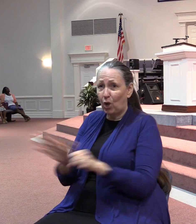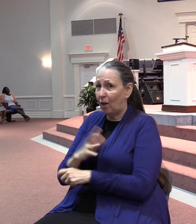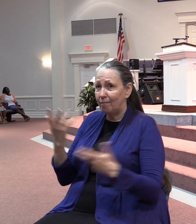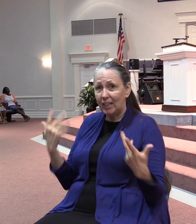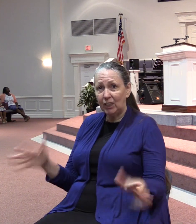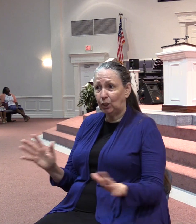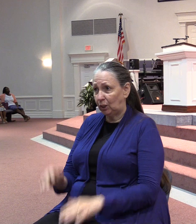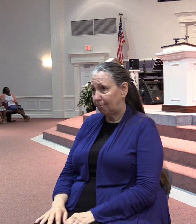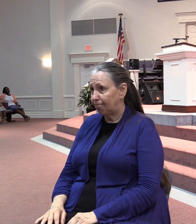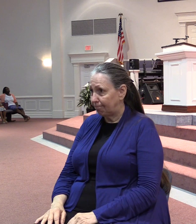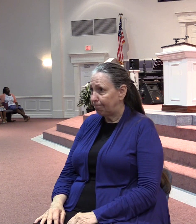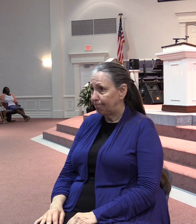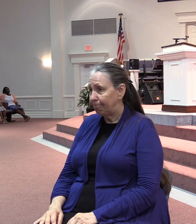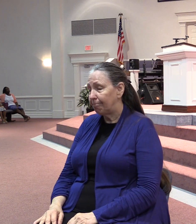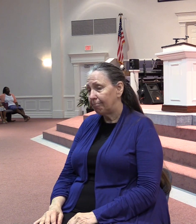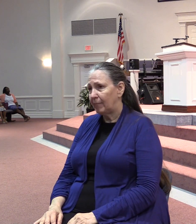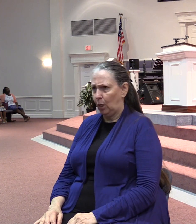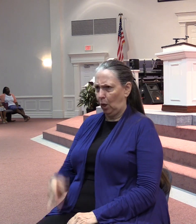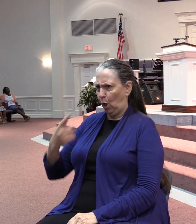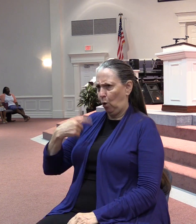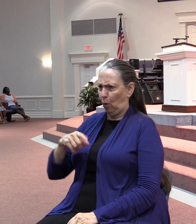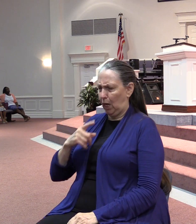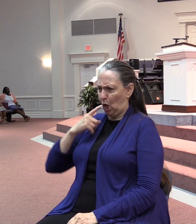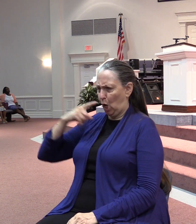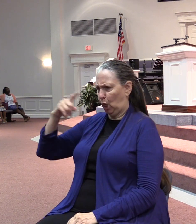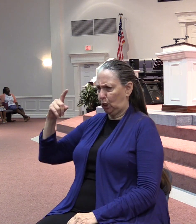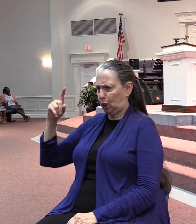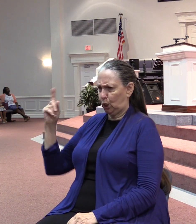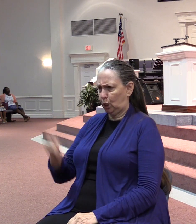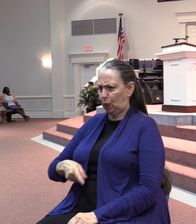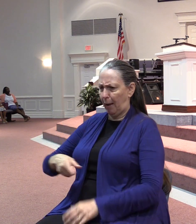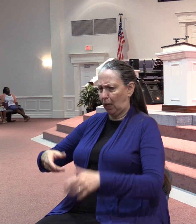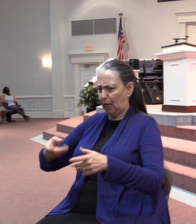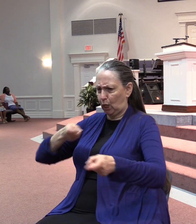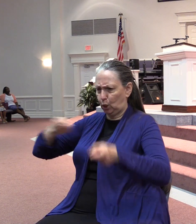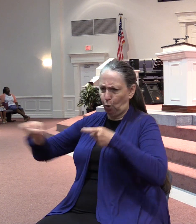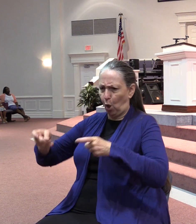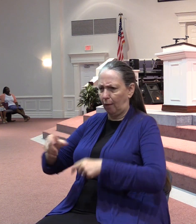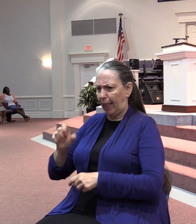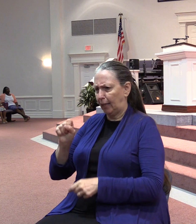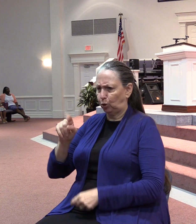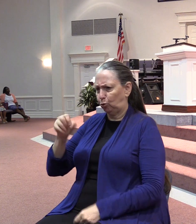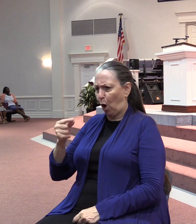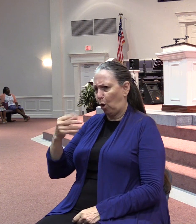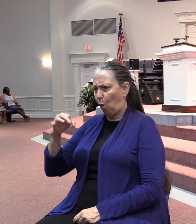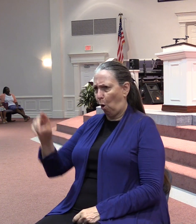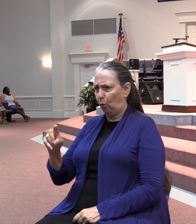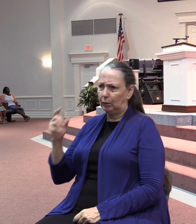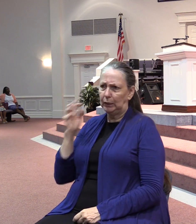sin. So we talk about all the time, we need to cast down our stronghold. Make it sound like it's so super